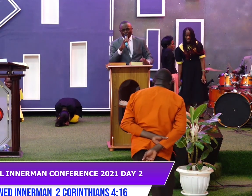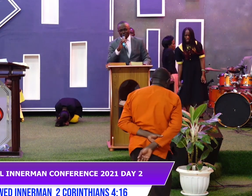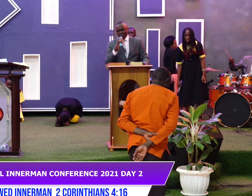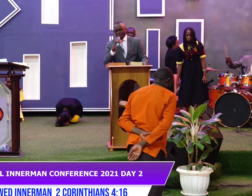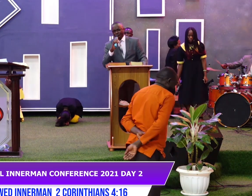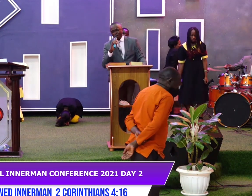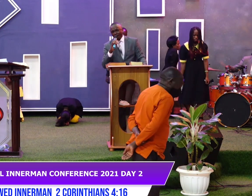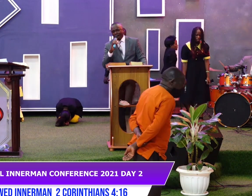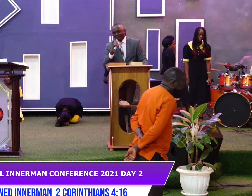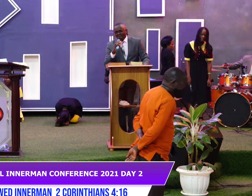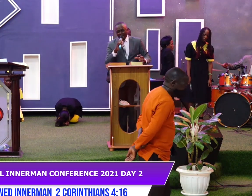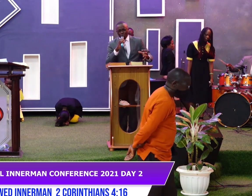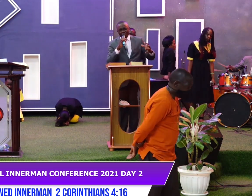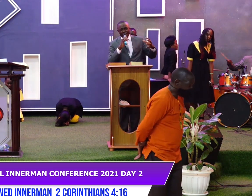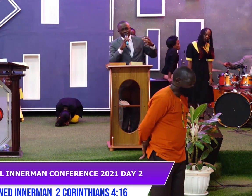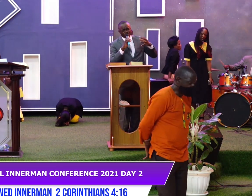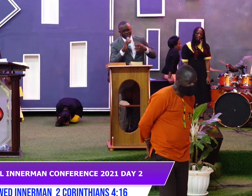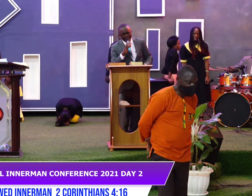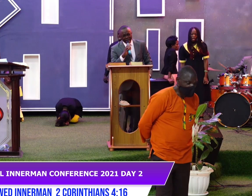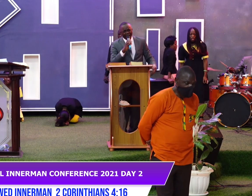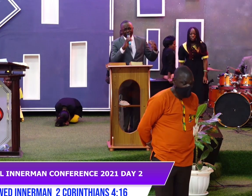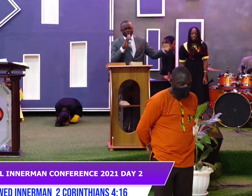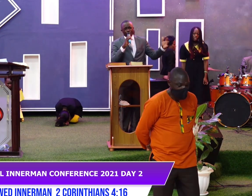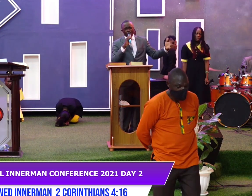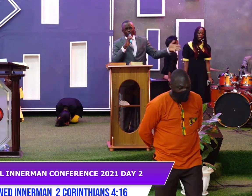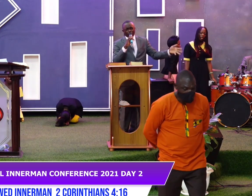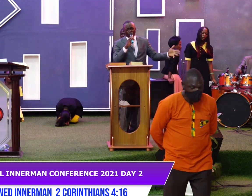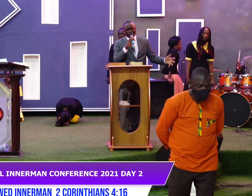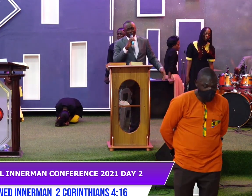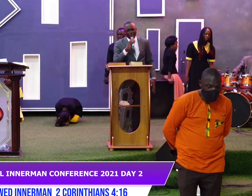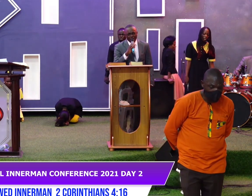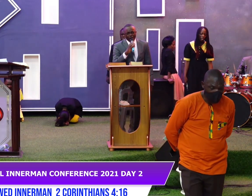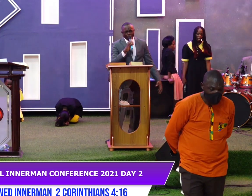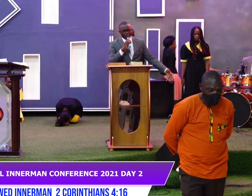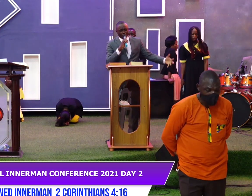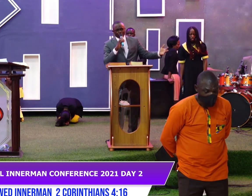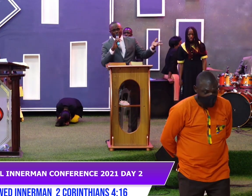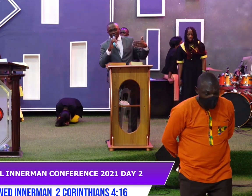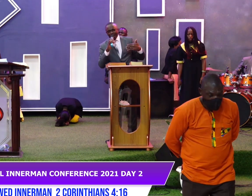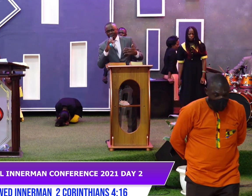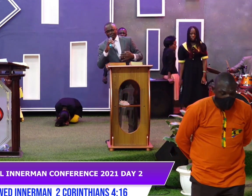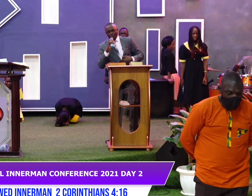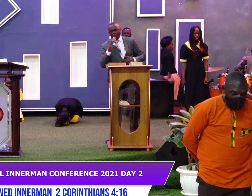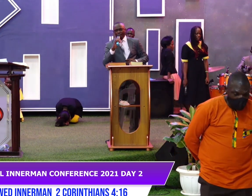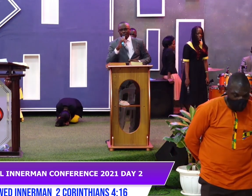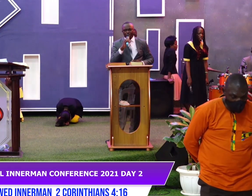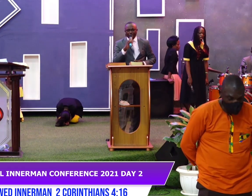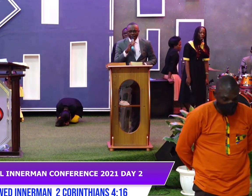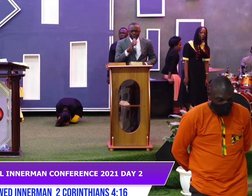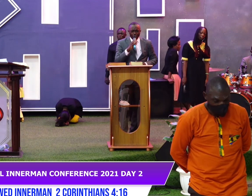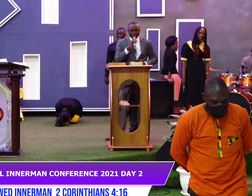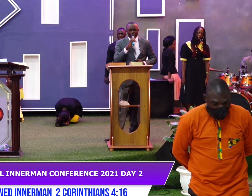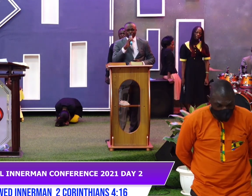ekinaayawula konferensi eno mukama nga gwe mwenose ayo omwoyo omutukuvu omwoyo omutukuvu obeera akabonero k'obulamu